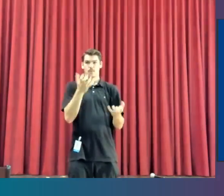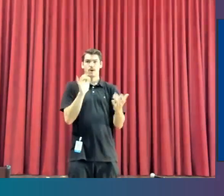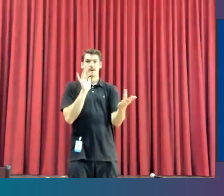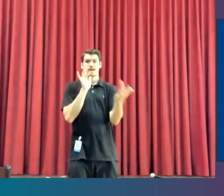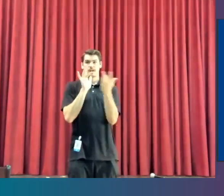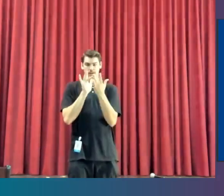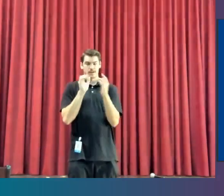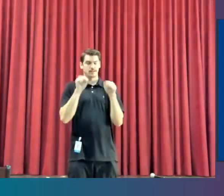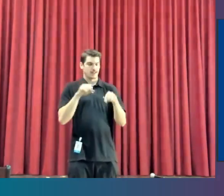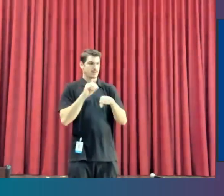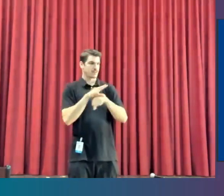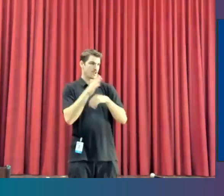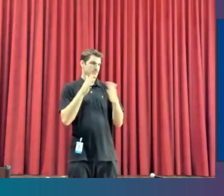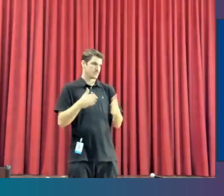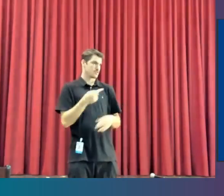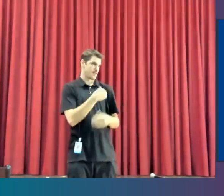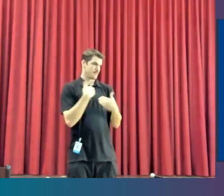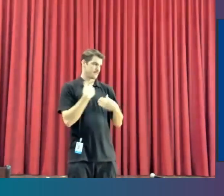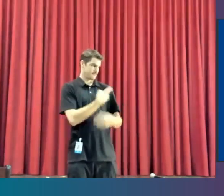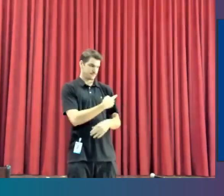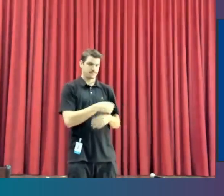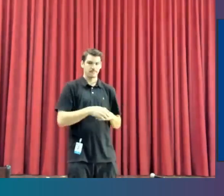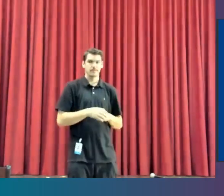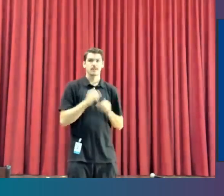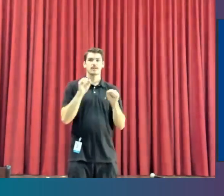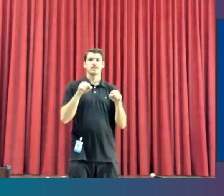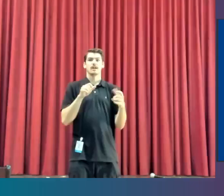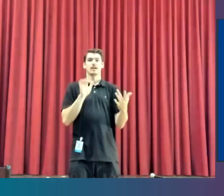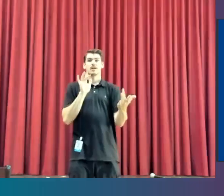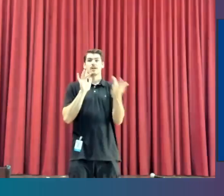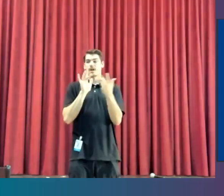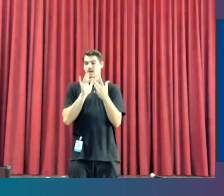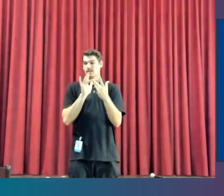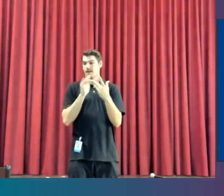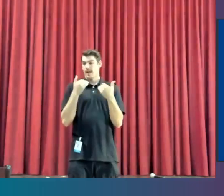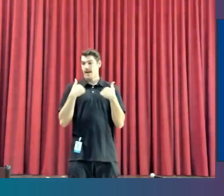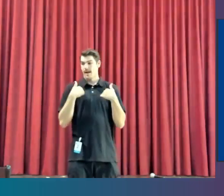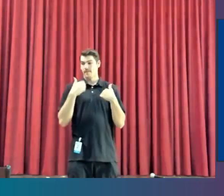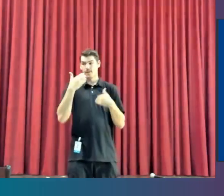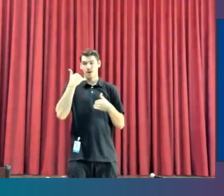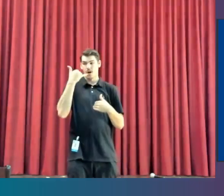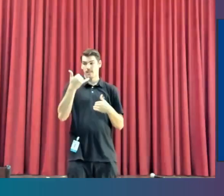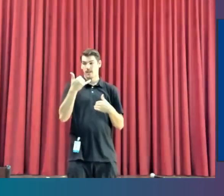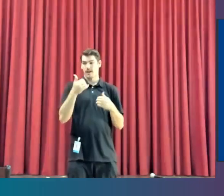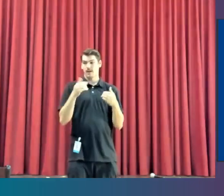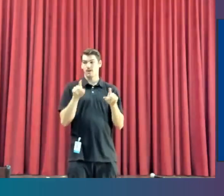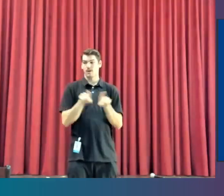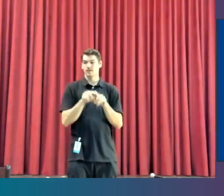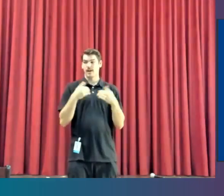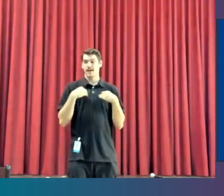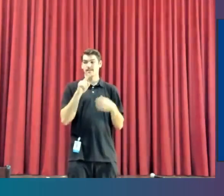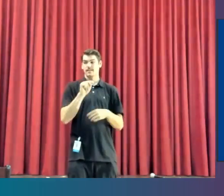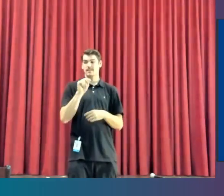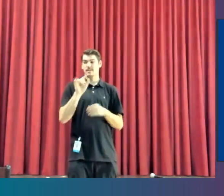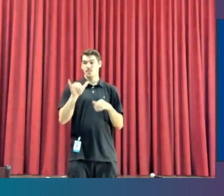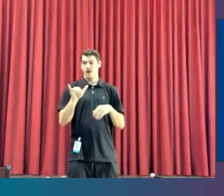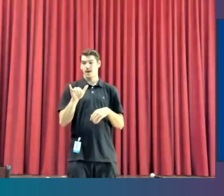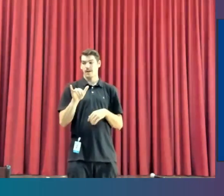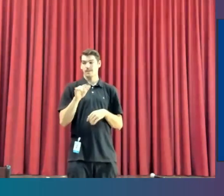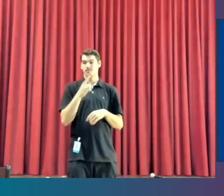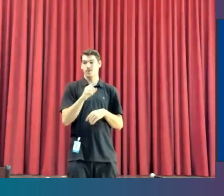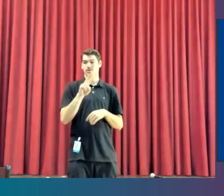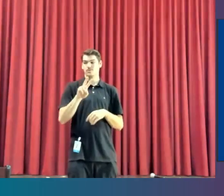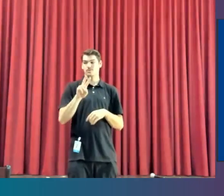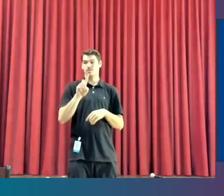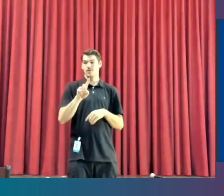housing counselors. You can give us a call at our Housing Rights Hotline. We also have a TTY number, which is